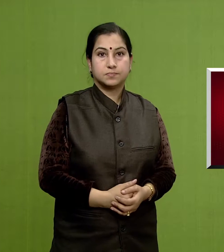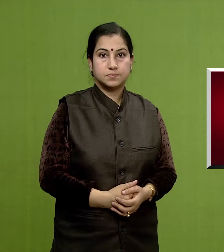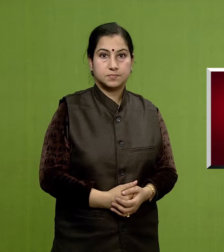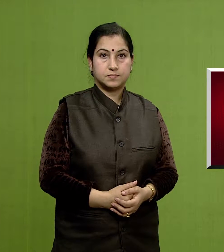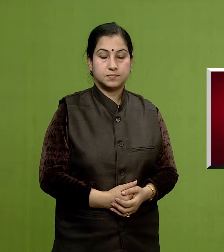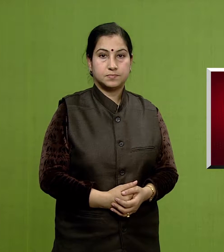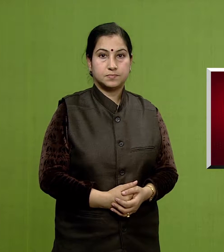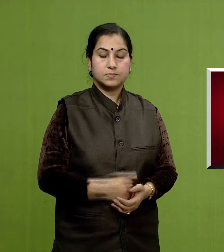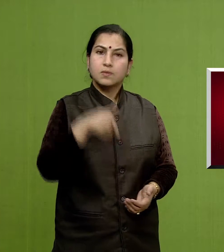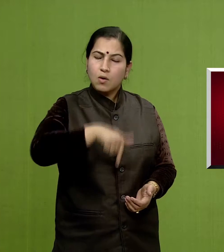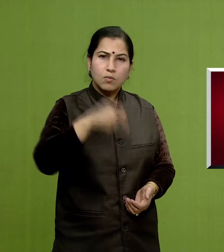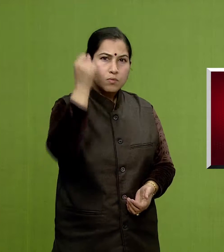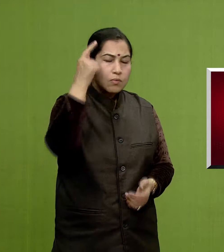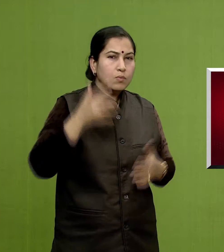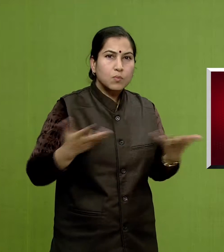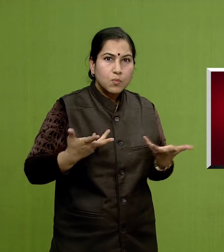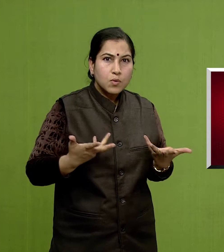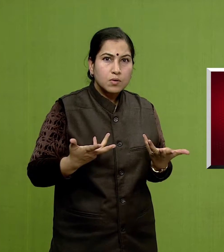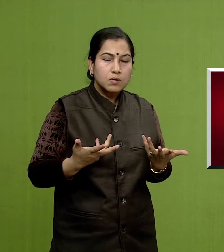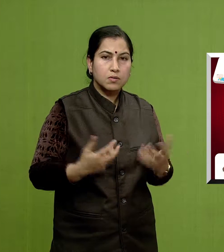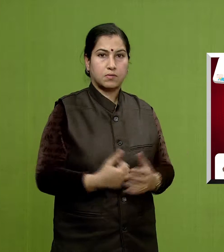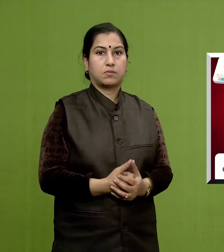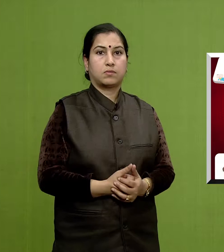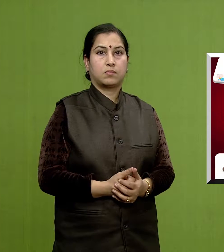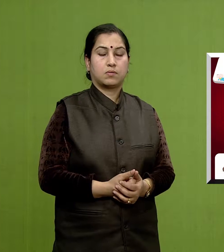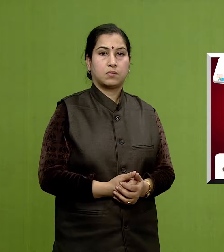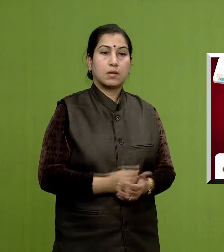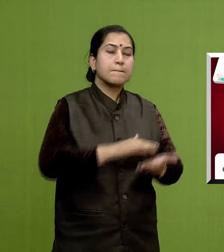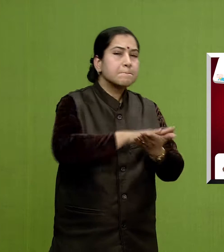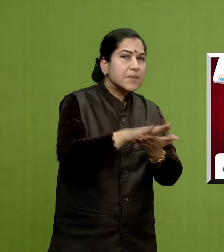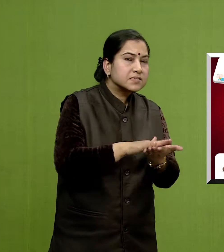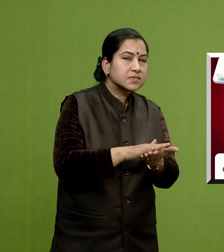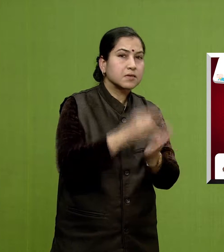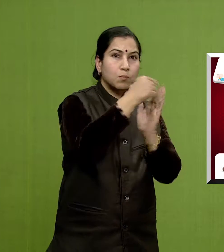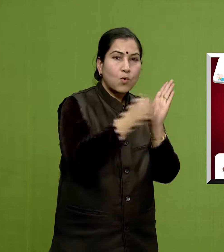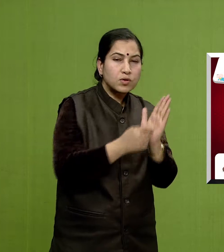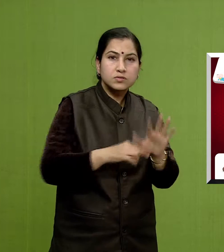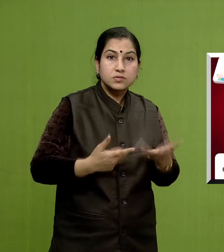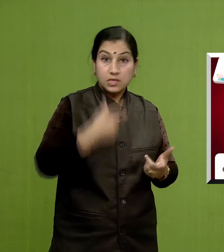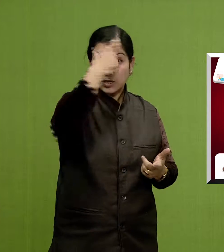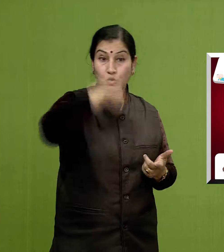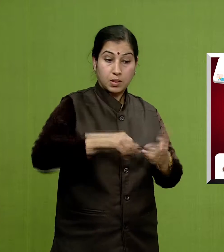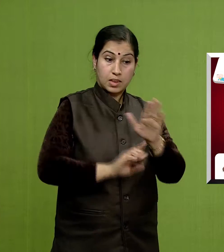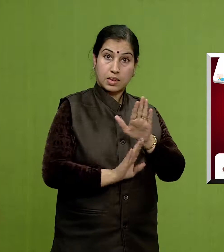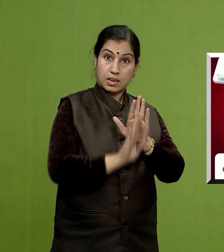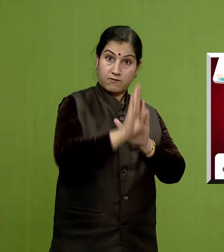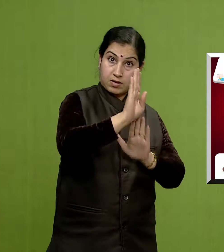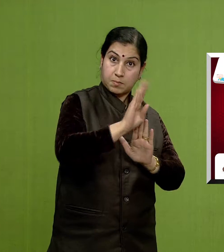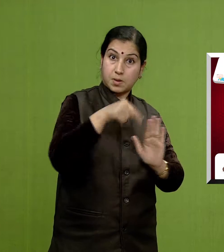To understand and differentiate among basic concepts of human development,